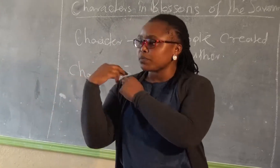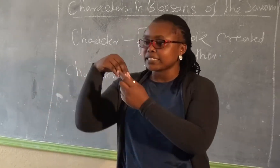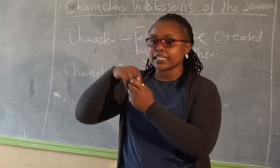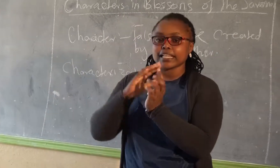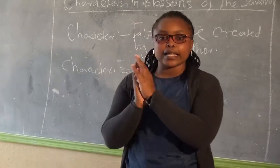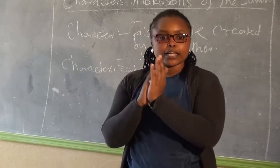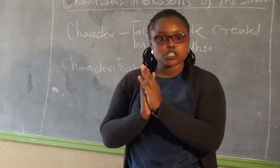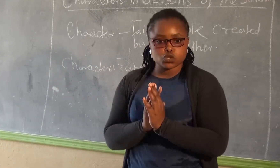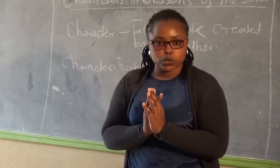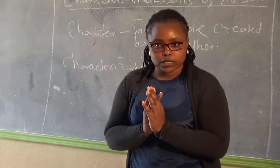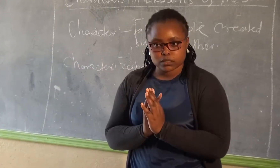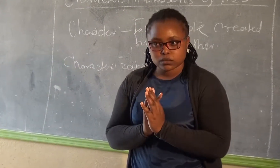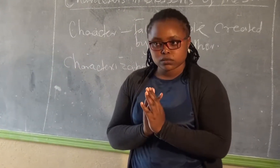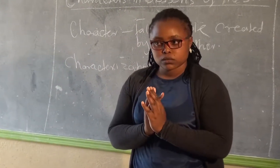responsibility in the story.